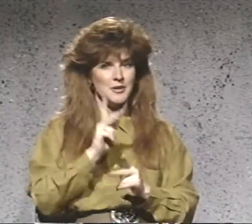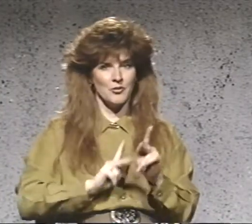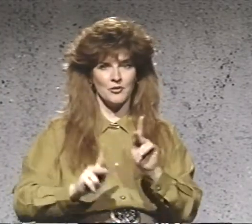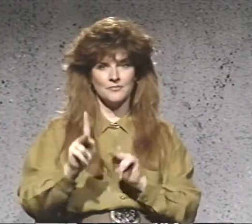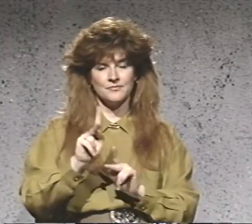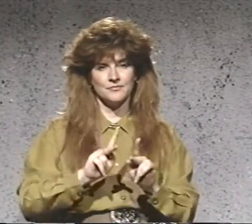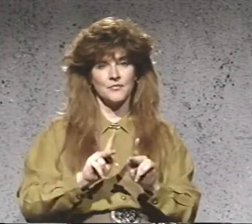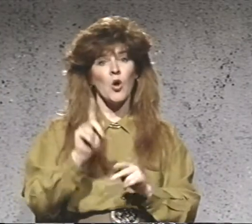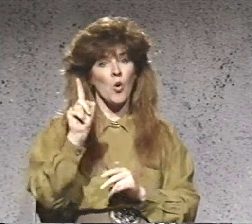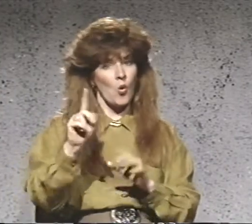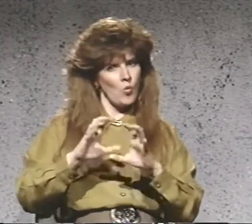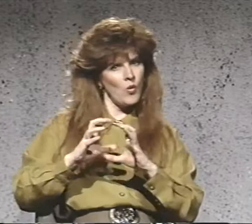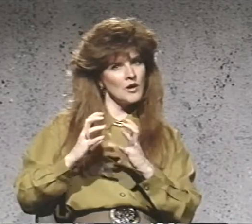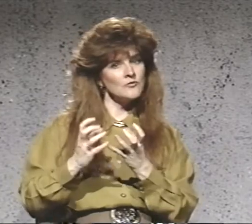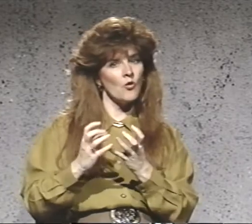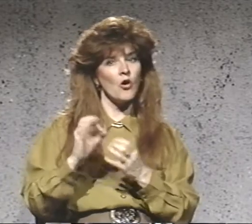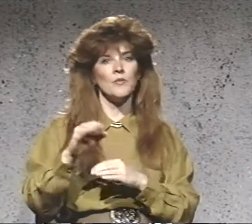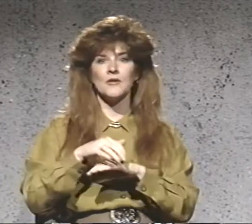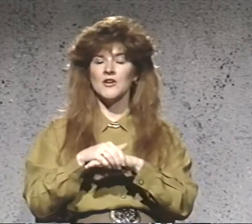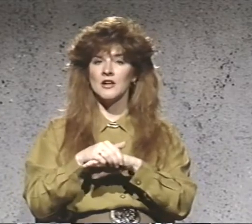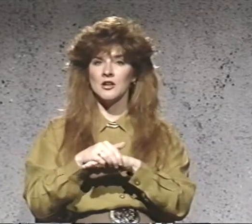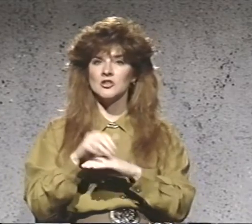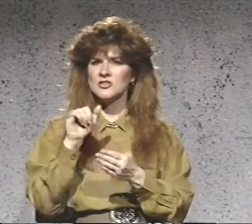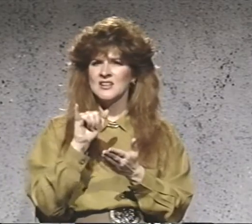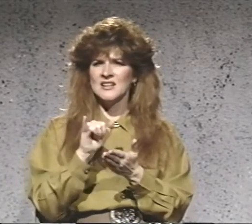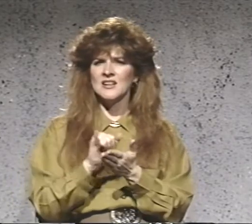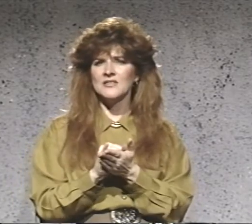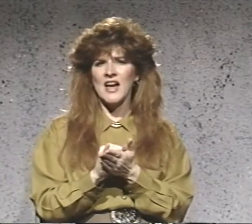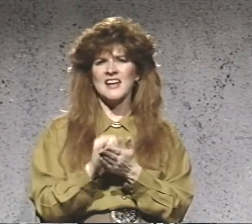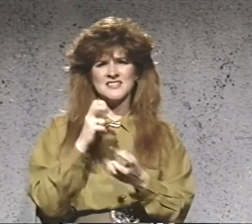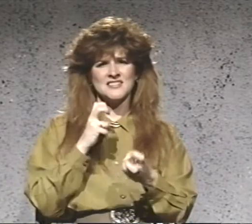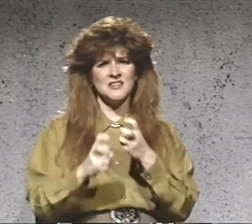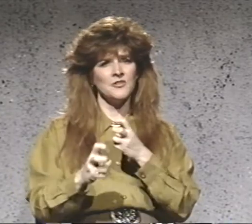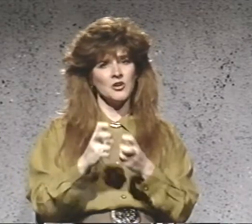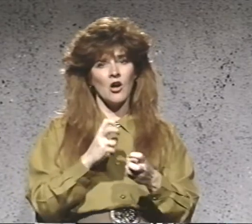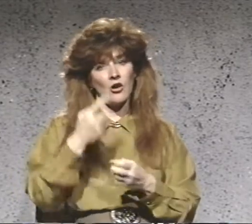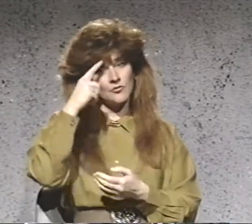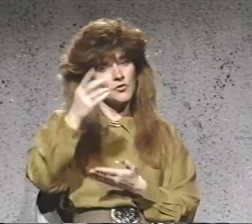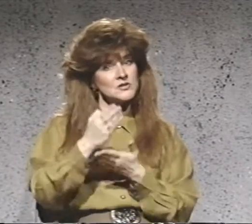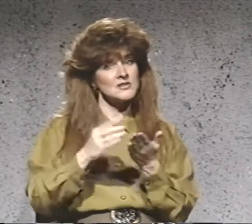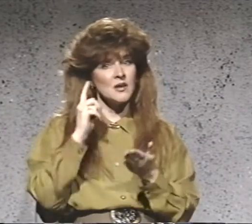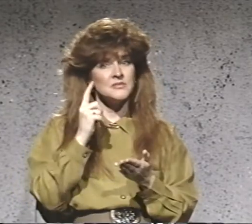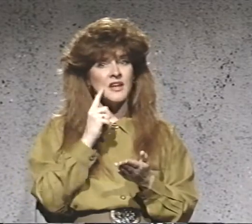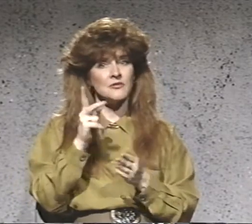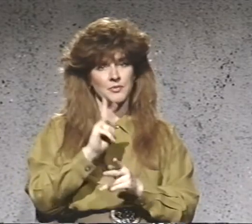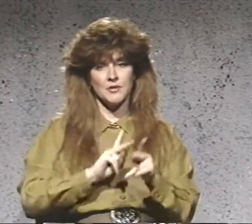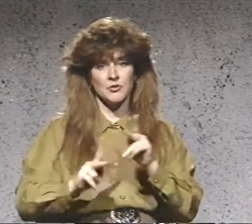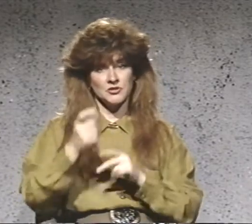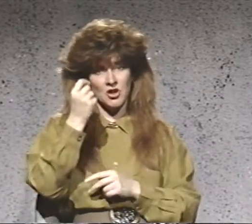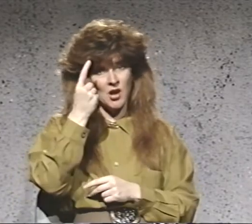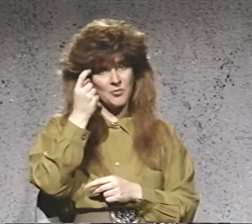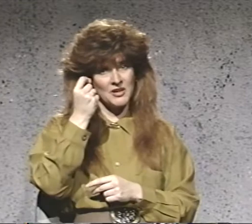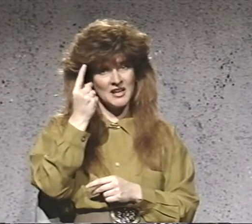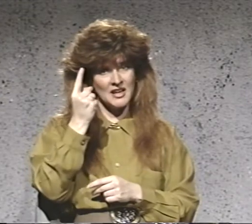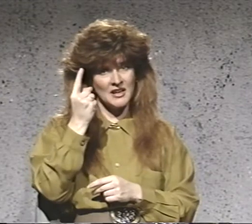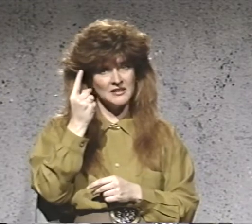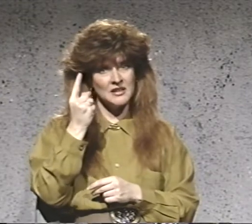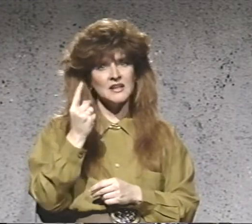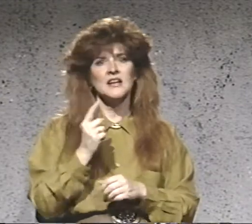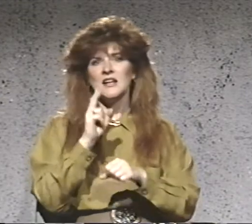people. One form of English that is difficult for some deaf people to comprehend